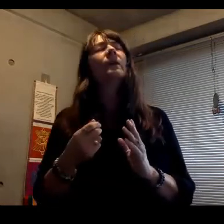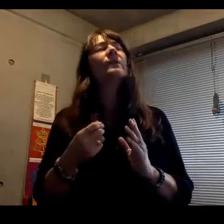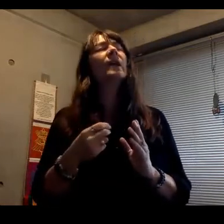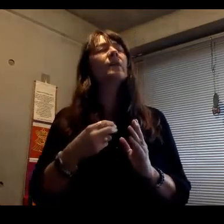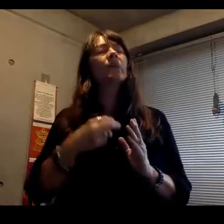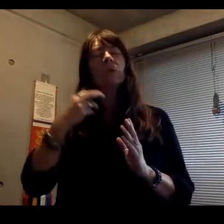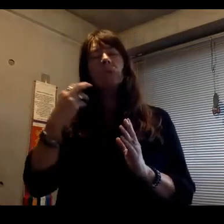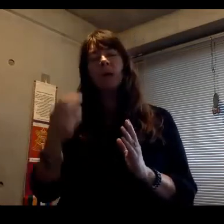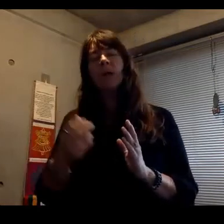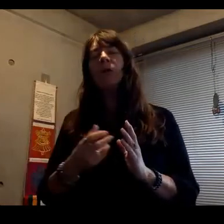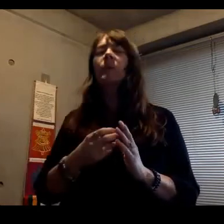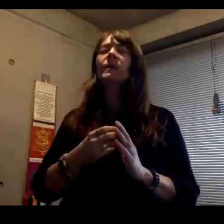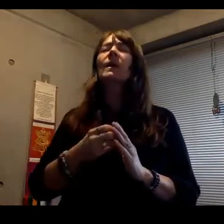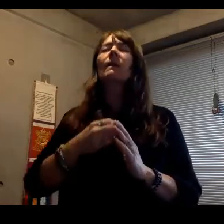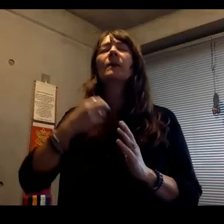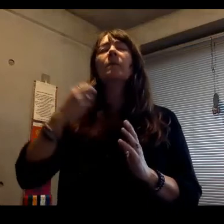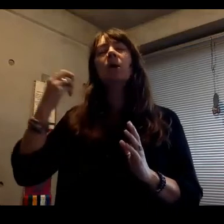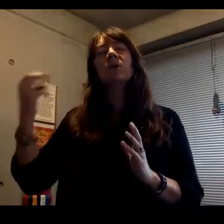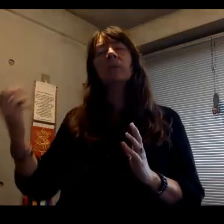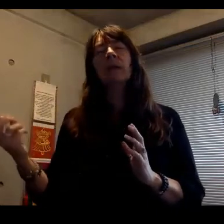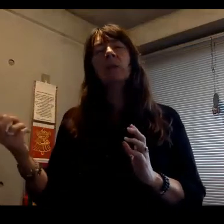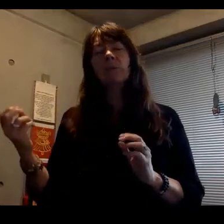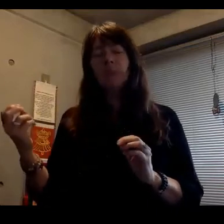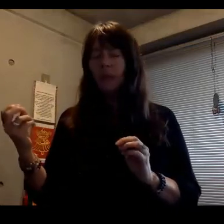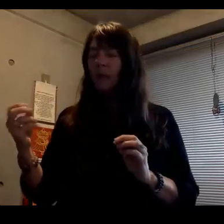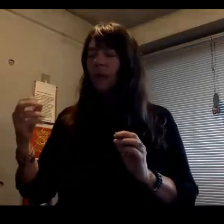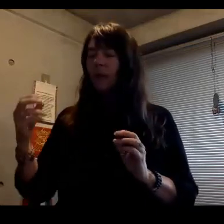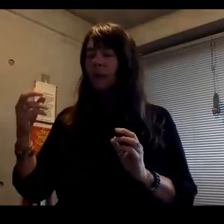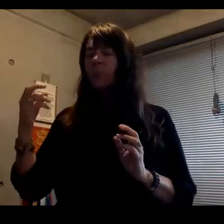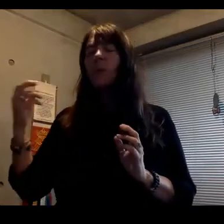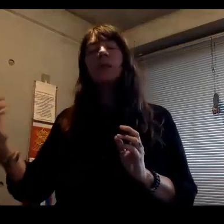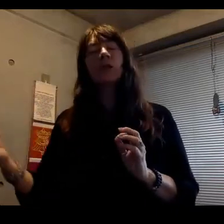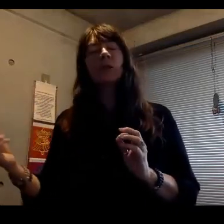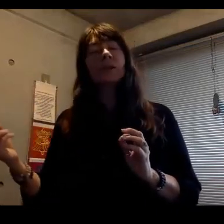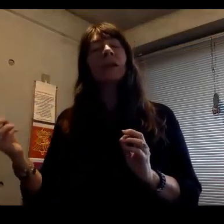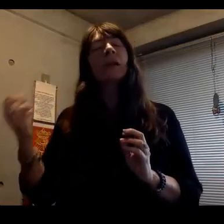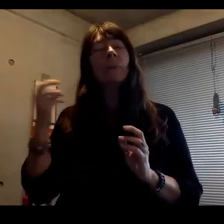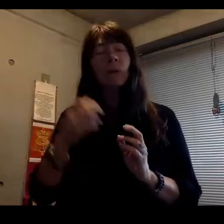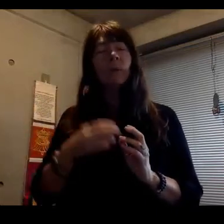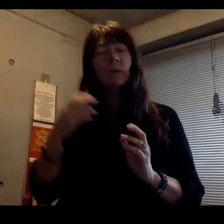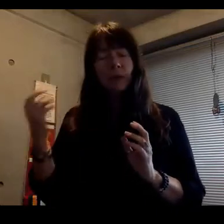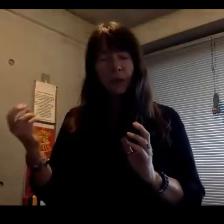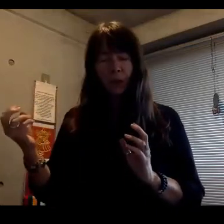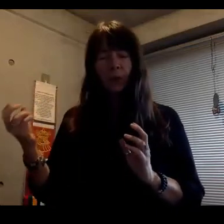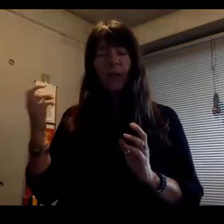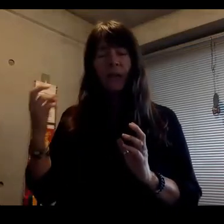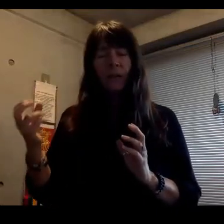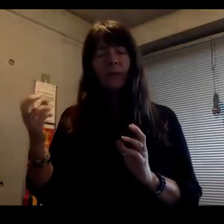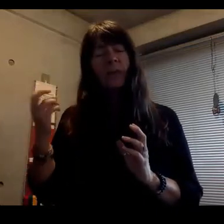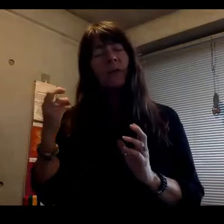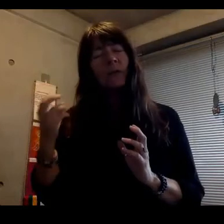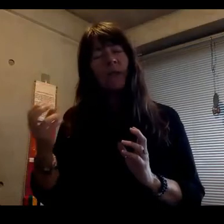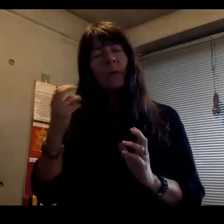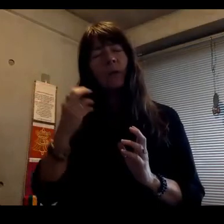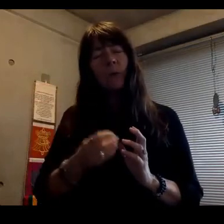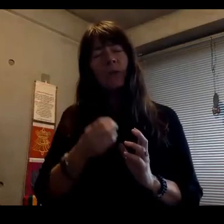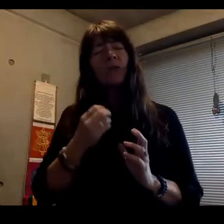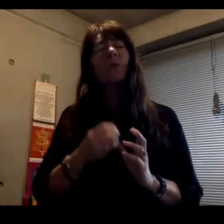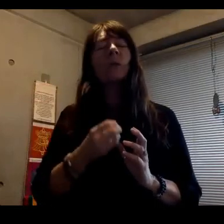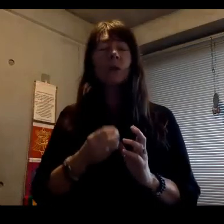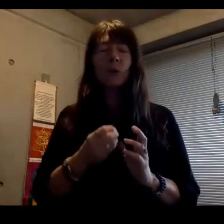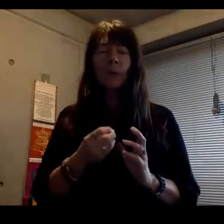you said about one human that possibly would be ridiculed. They will be ridiculed. If there's someone